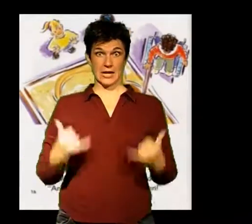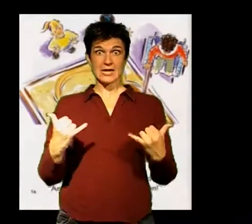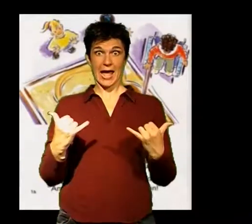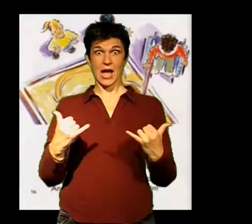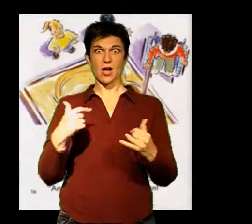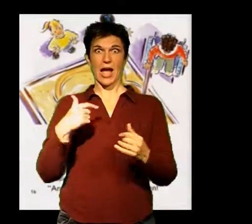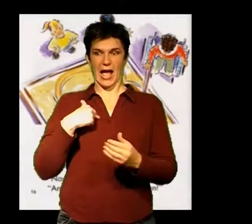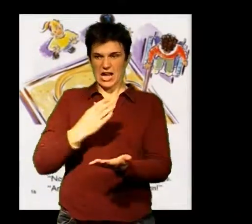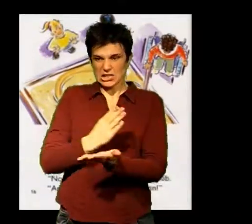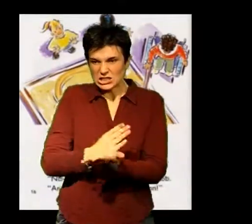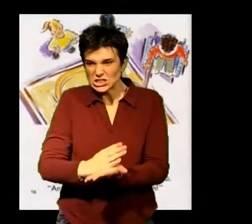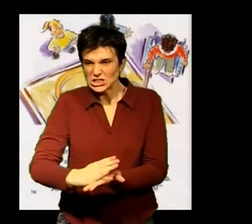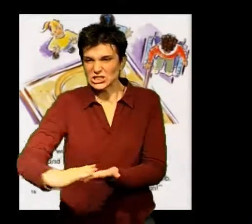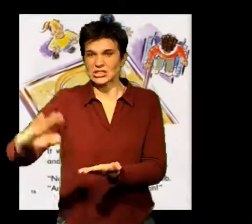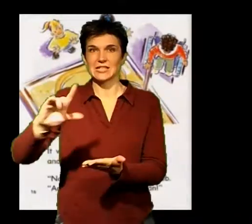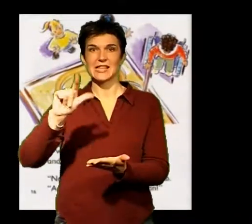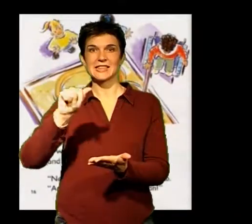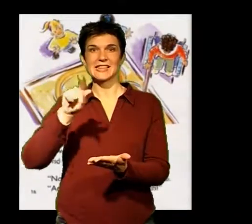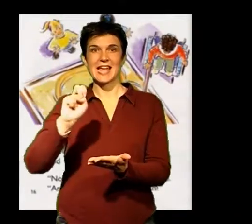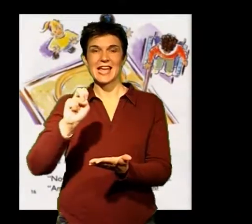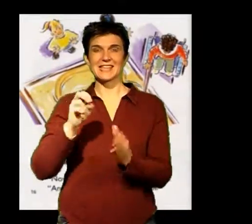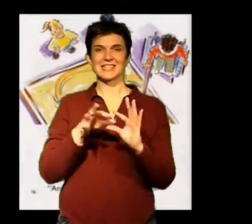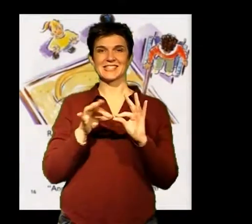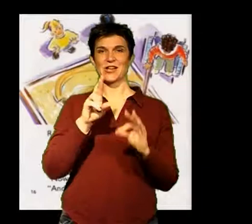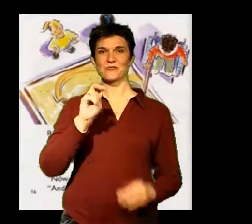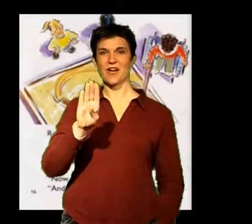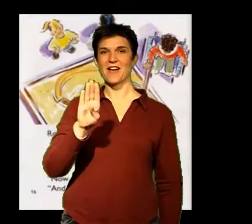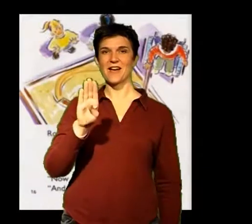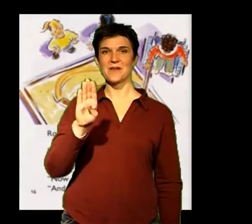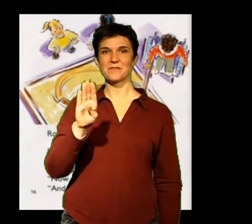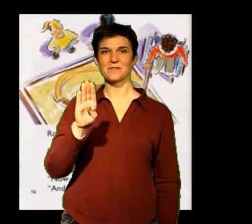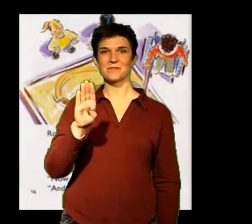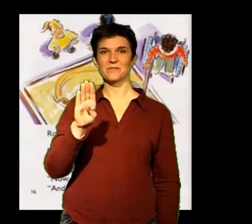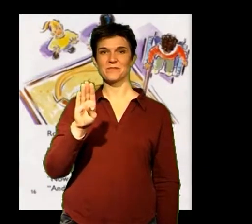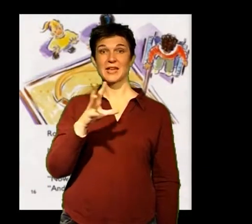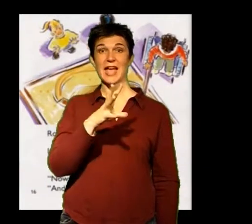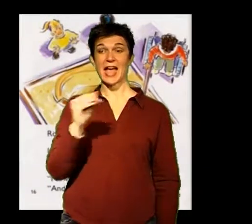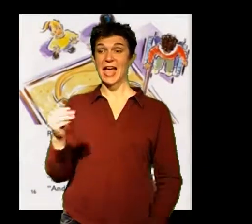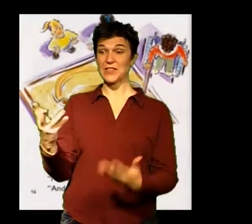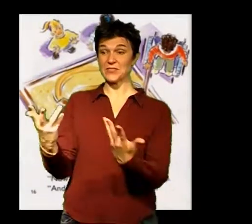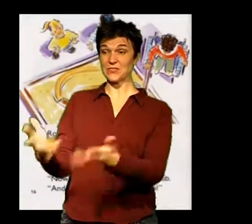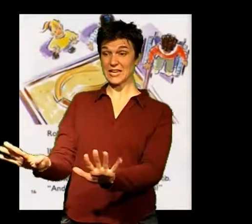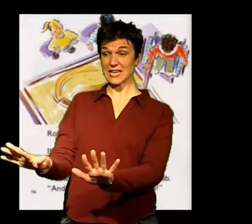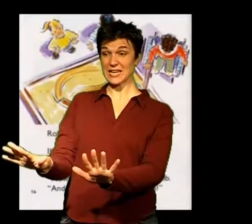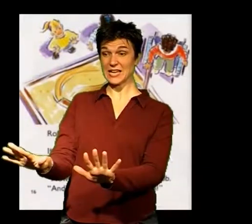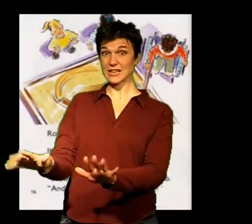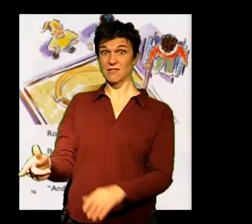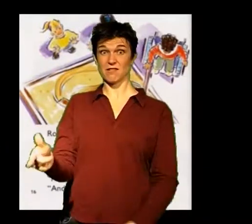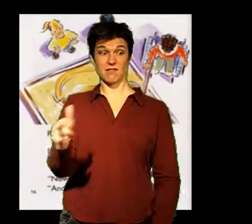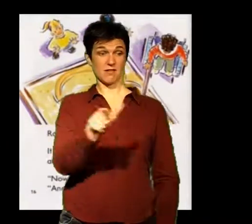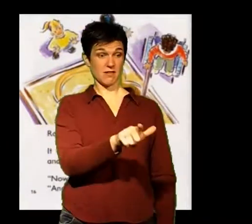Now I'll make a lake, said Rob. And then